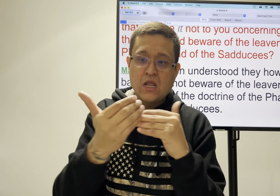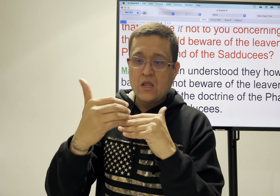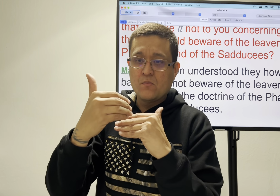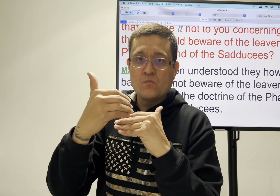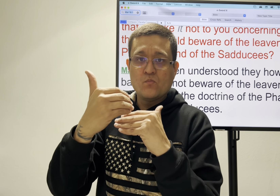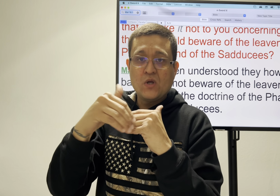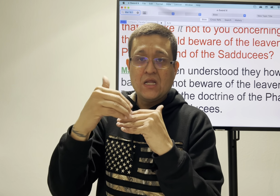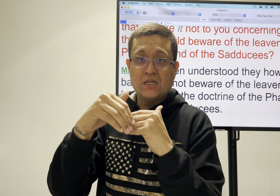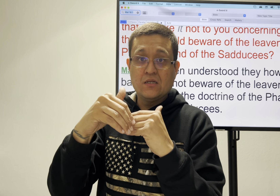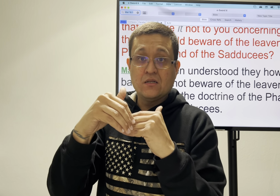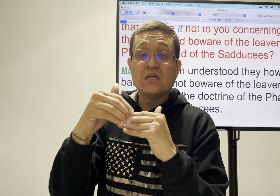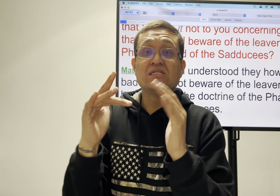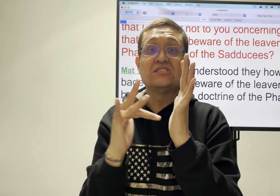Jesus knew that the disciples forgot the bread.